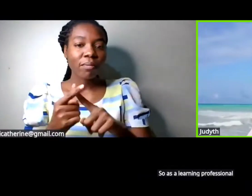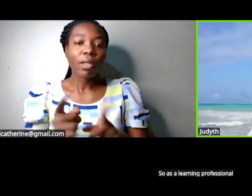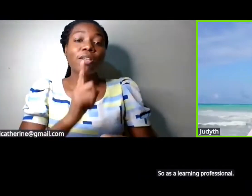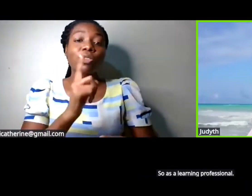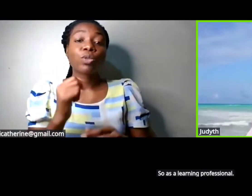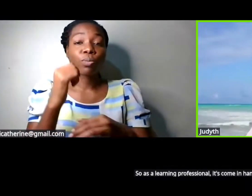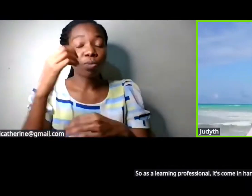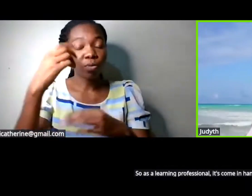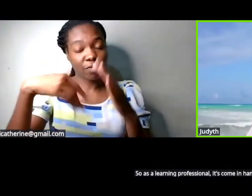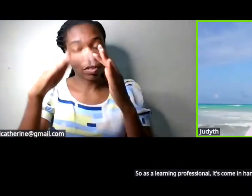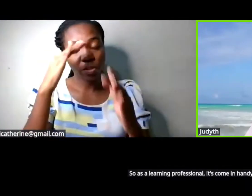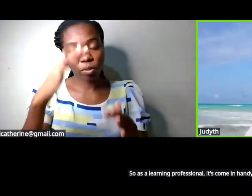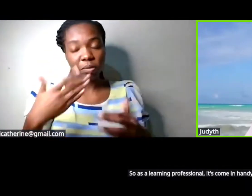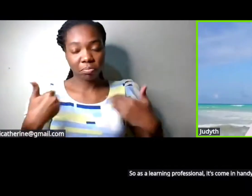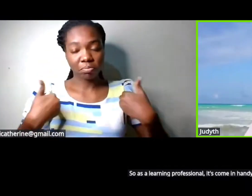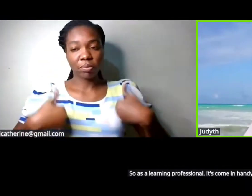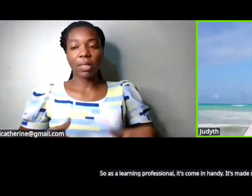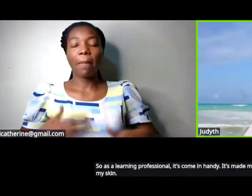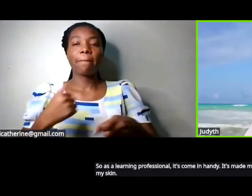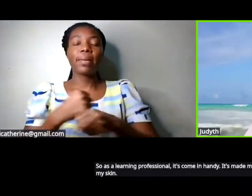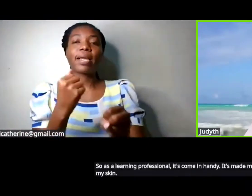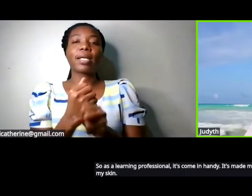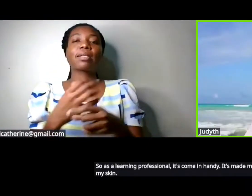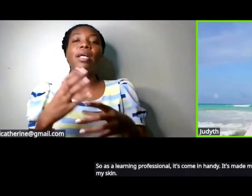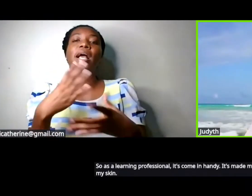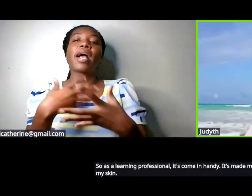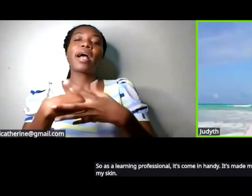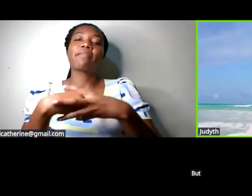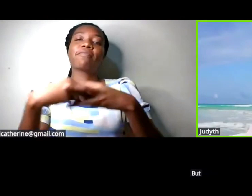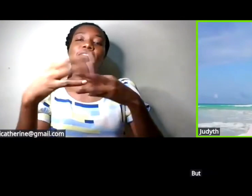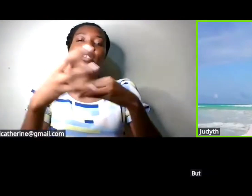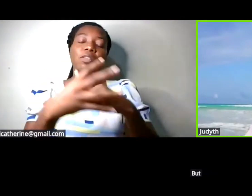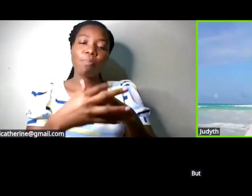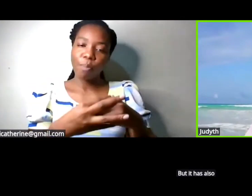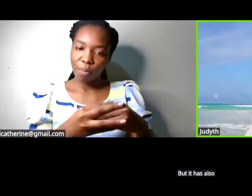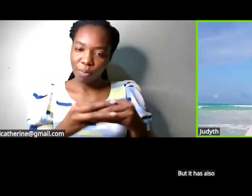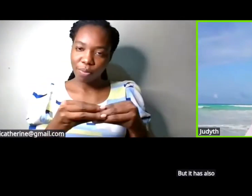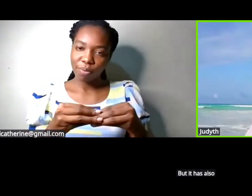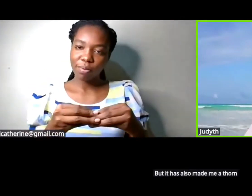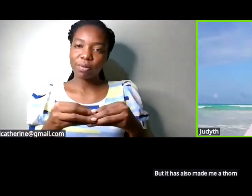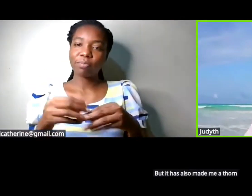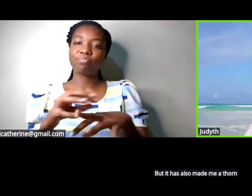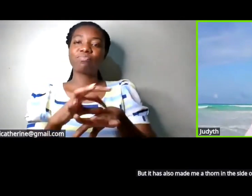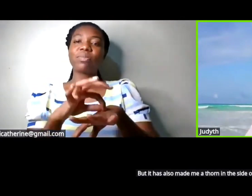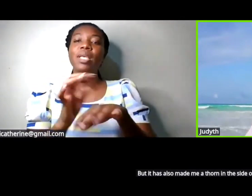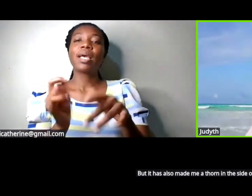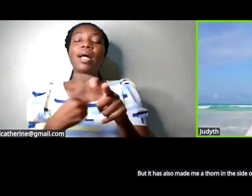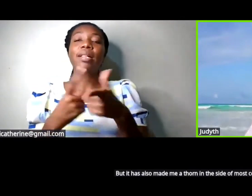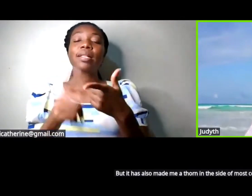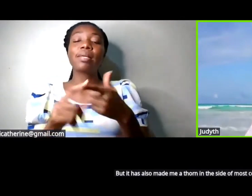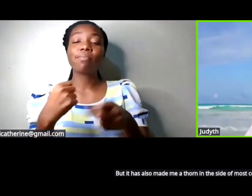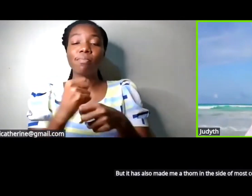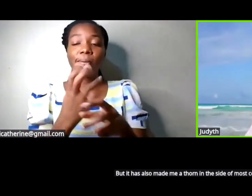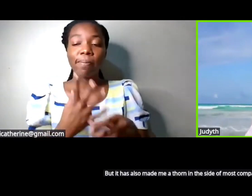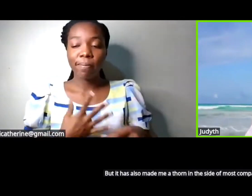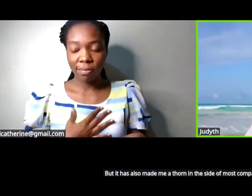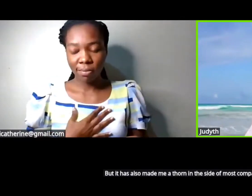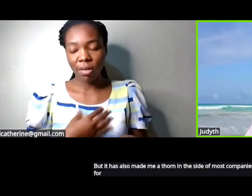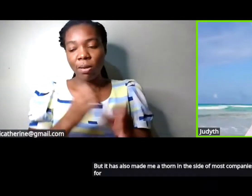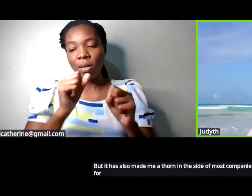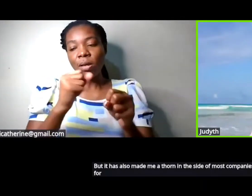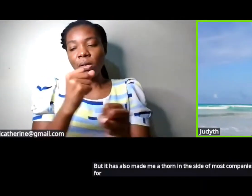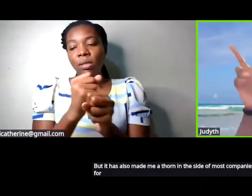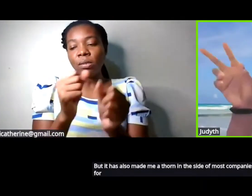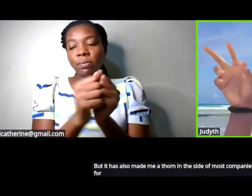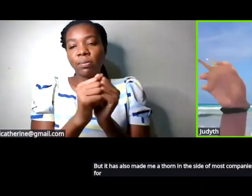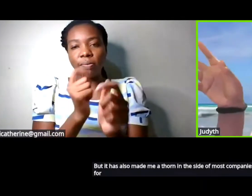handy. It's made me comfortable in my skin, but it has also made me a thorn in the side of most companies that I've worked for, because I